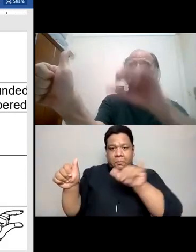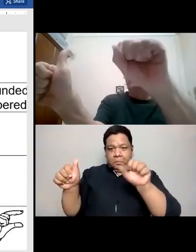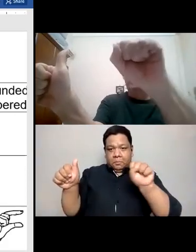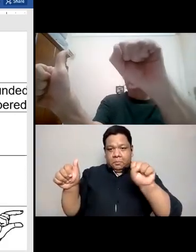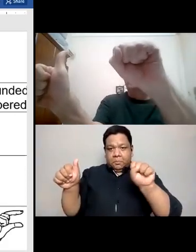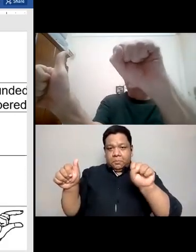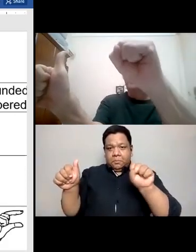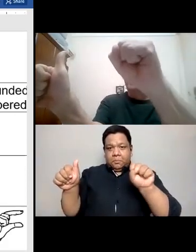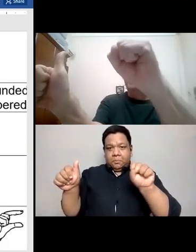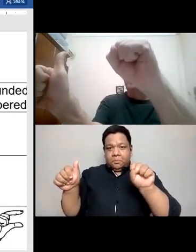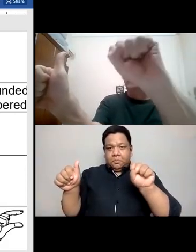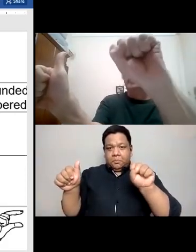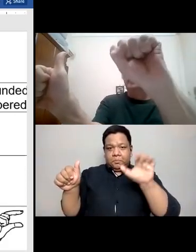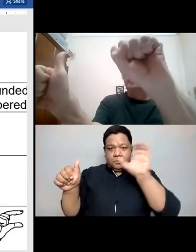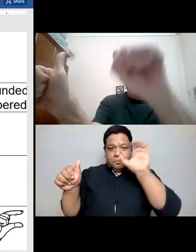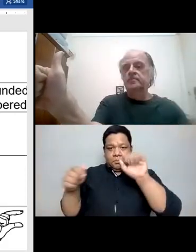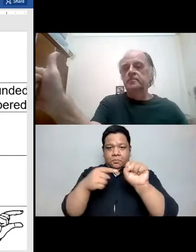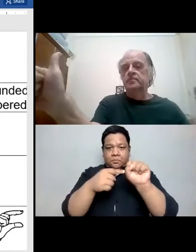We're looking for this handshake.